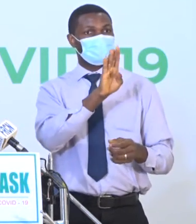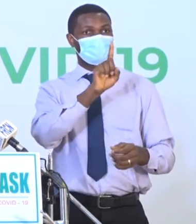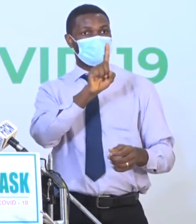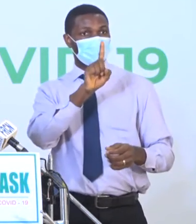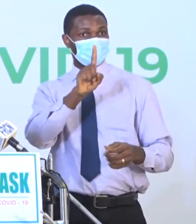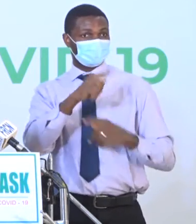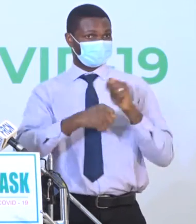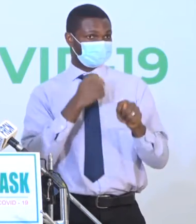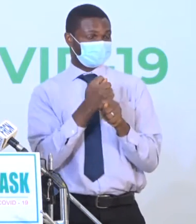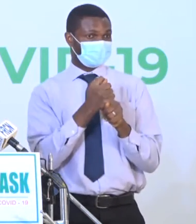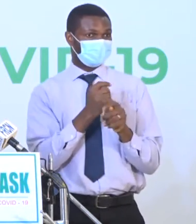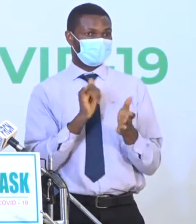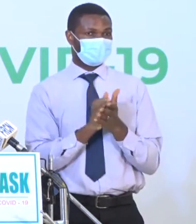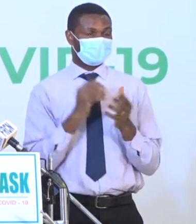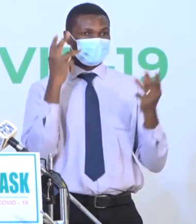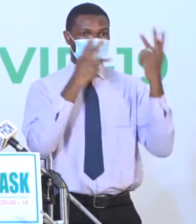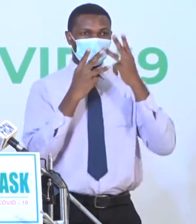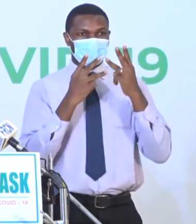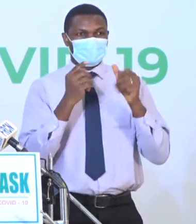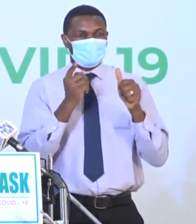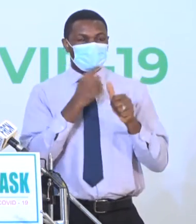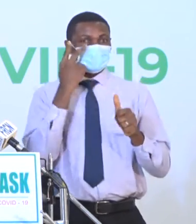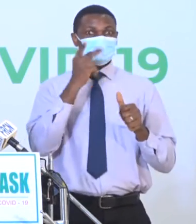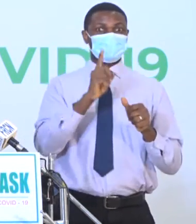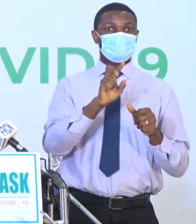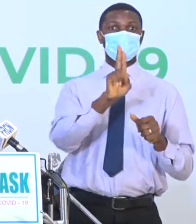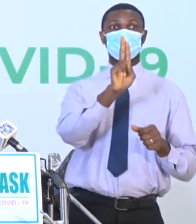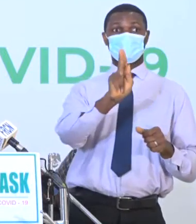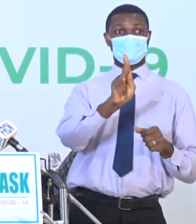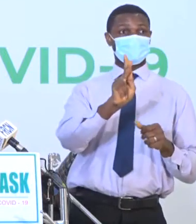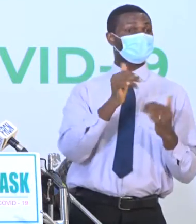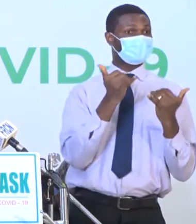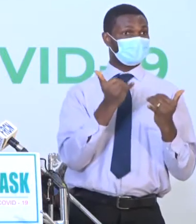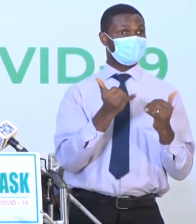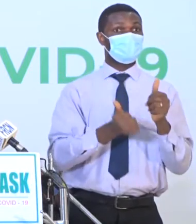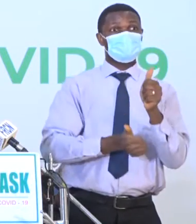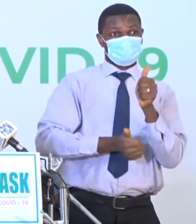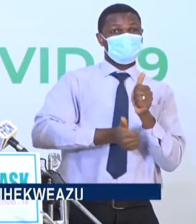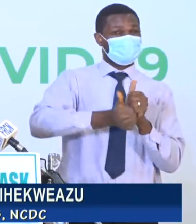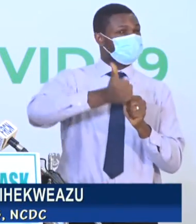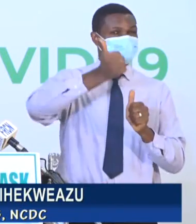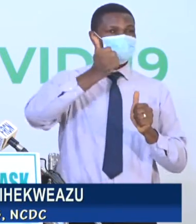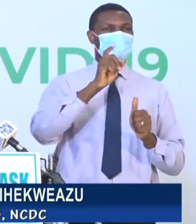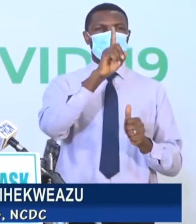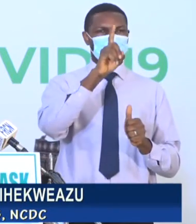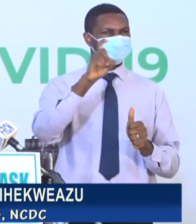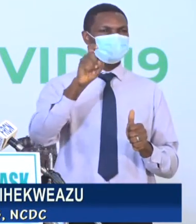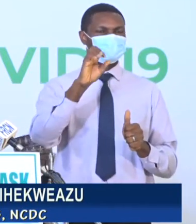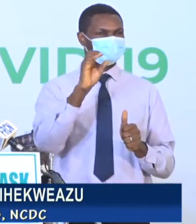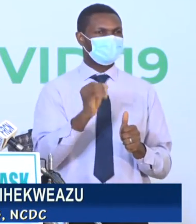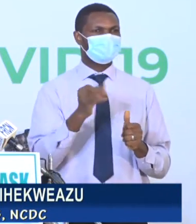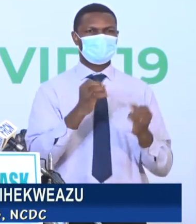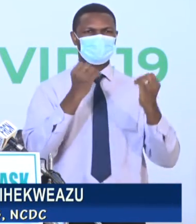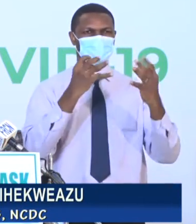of concern first detected in the UK, which is now the dominant strain. In fact, almost 100% of